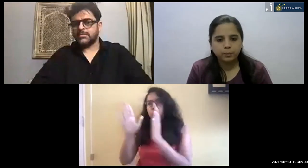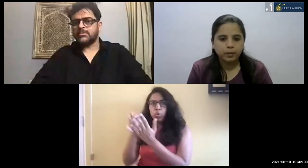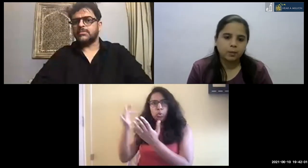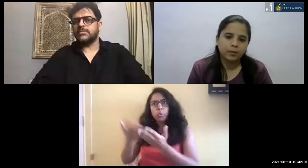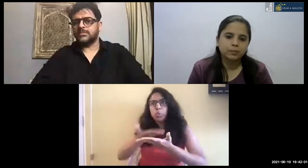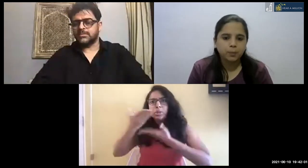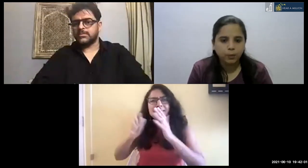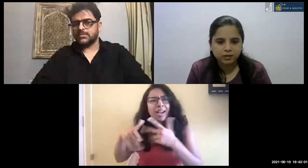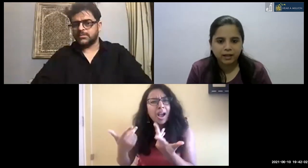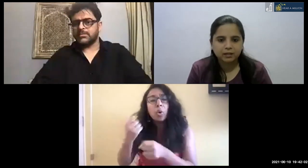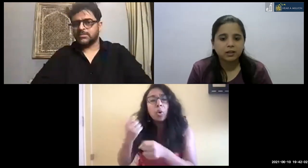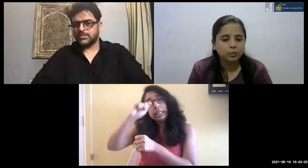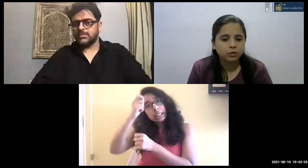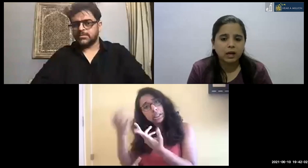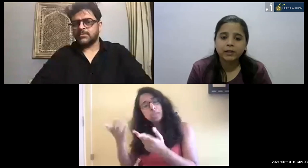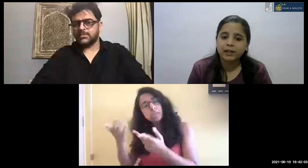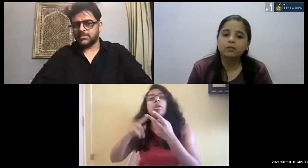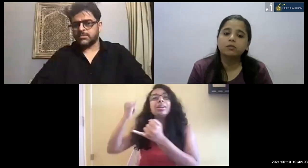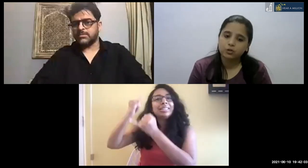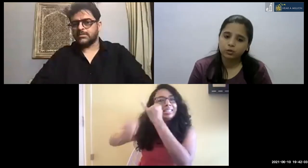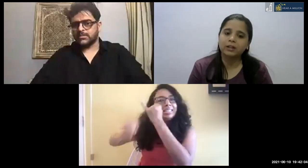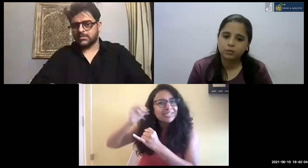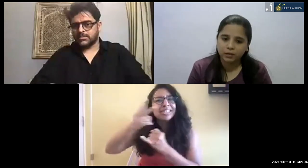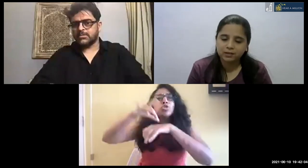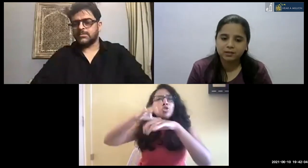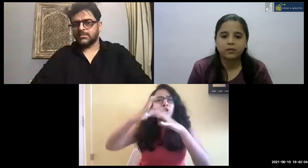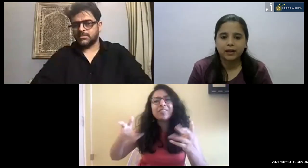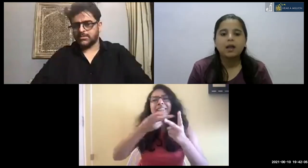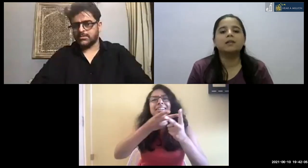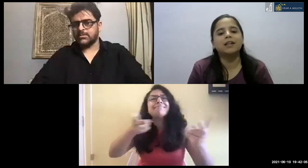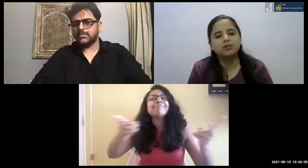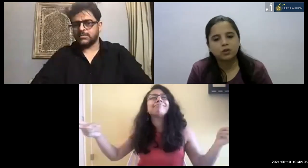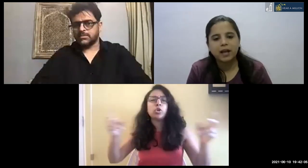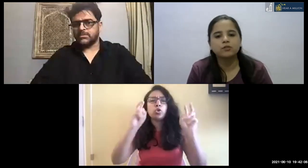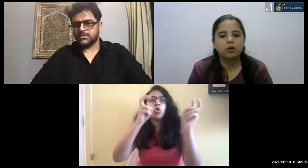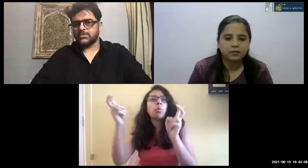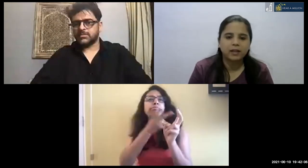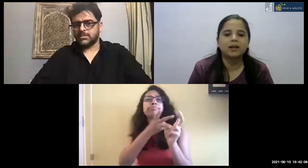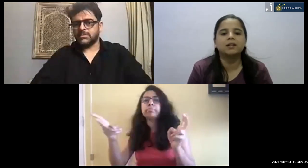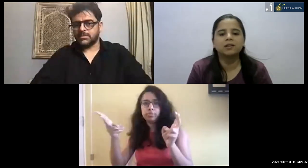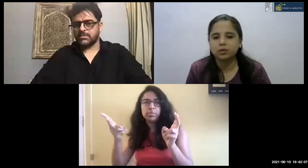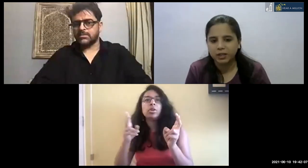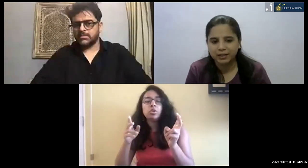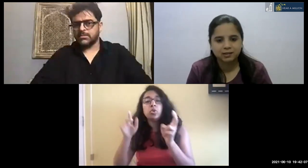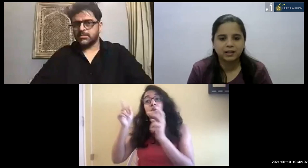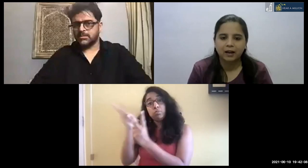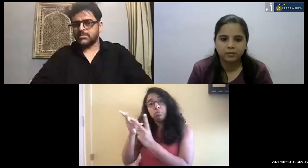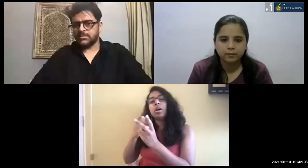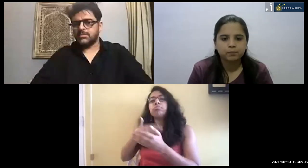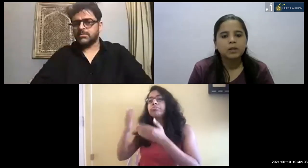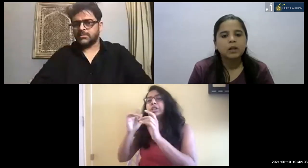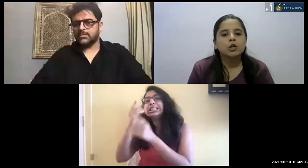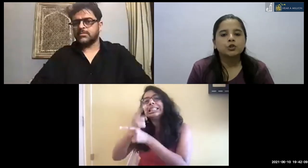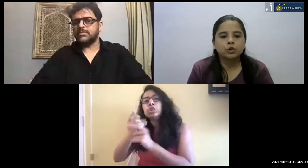we bring up the books and the new books, how they can teach to the students the way history and geography and other subjects they have,